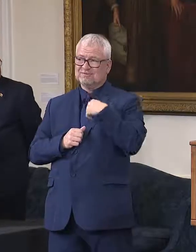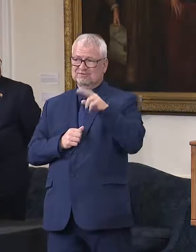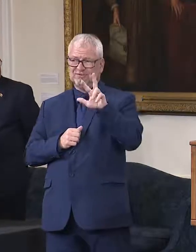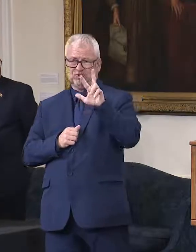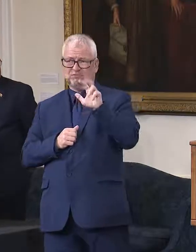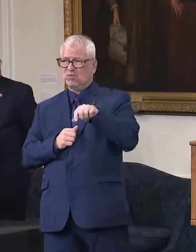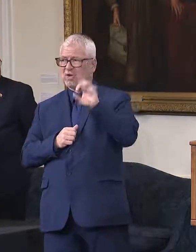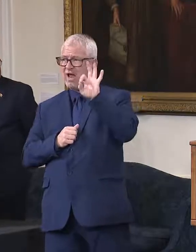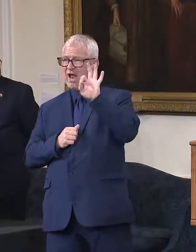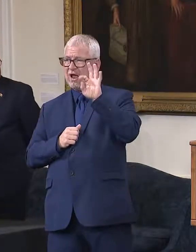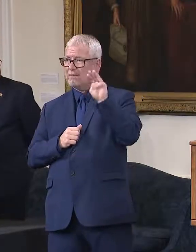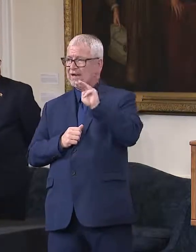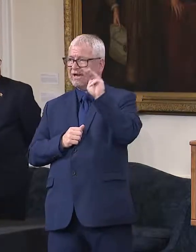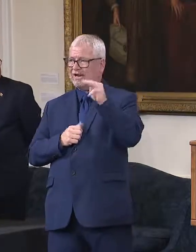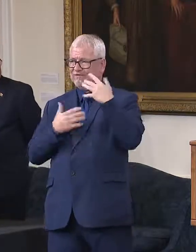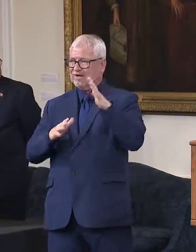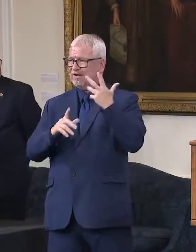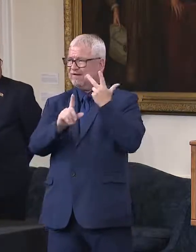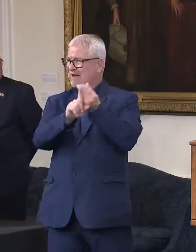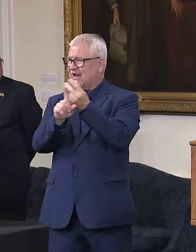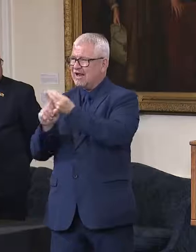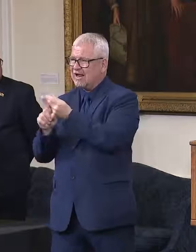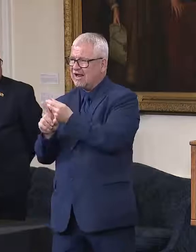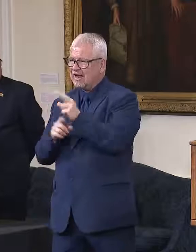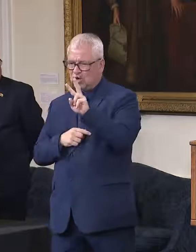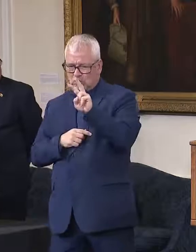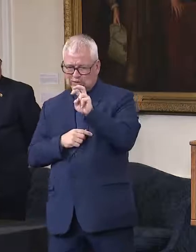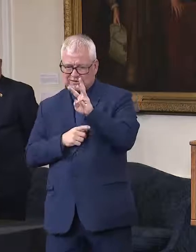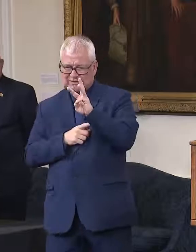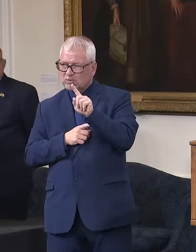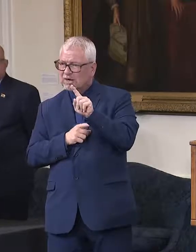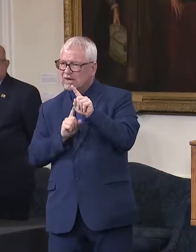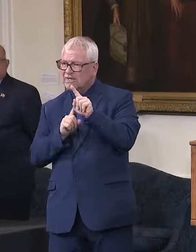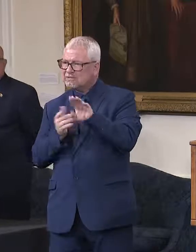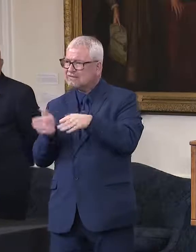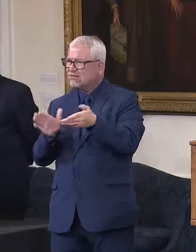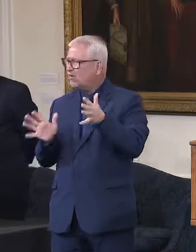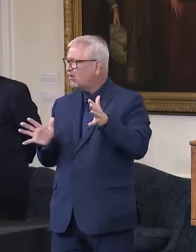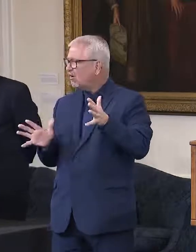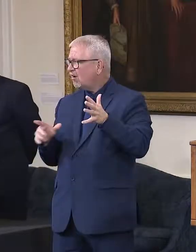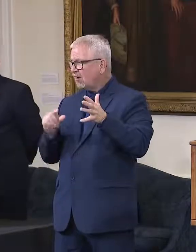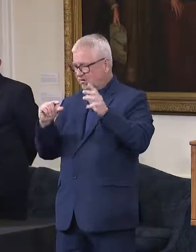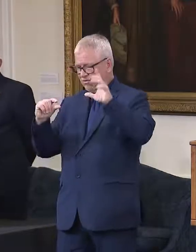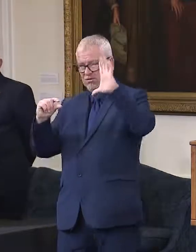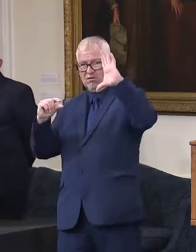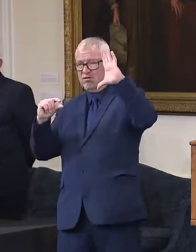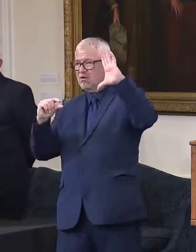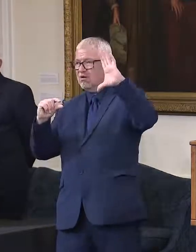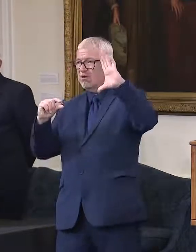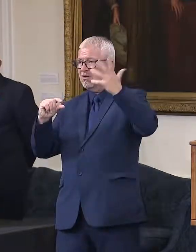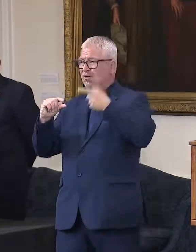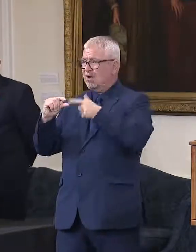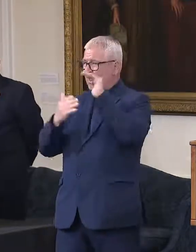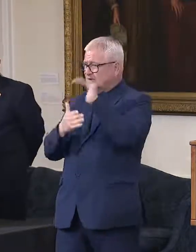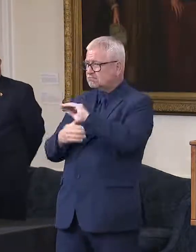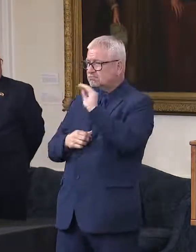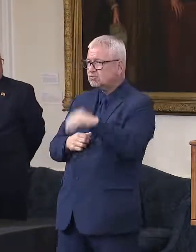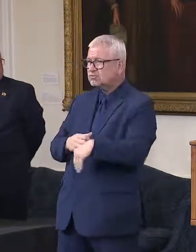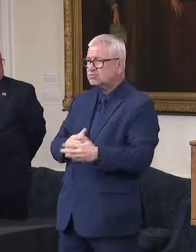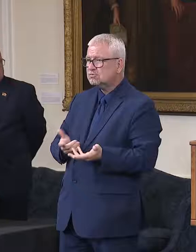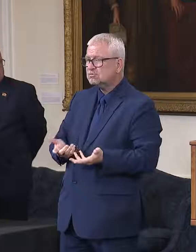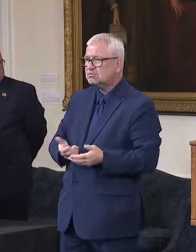fully vaccinated. That's a rate of less than 1%. Maryland's COVID-19 health